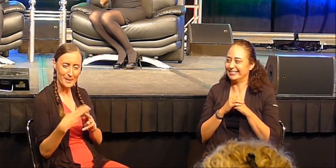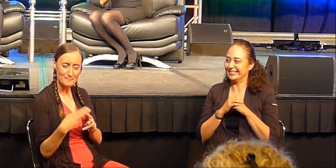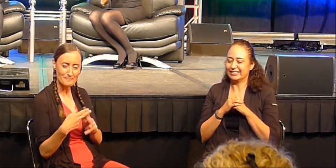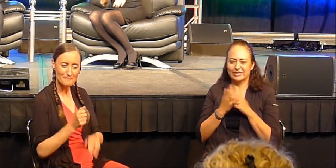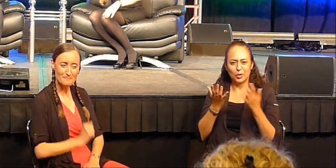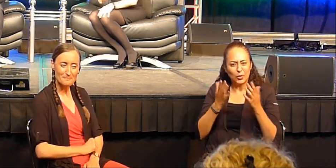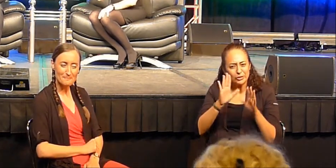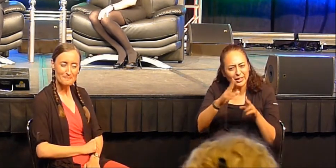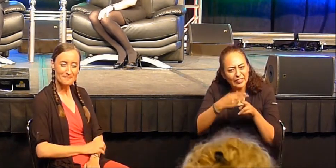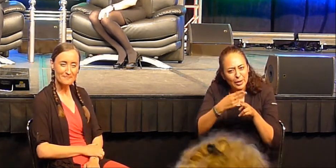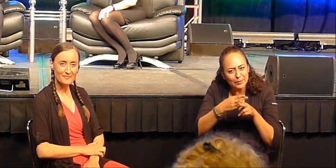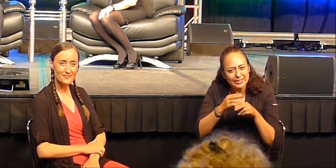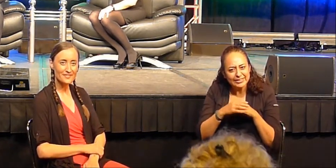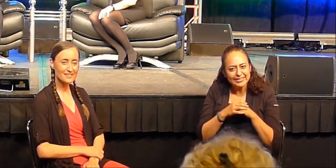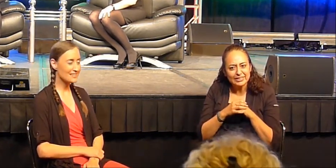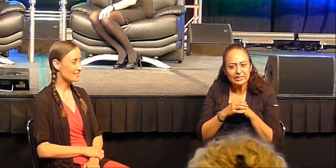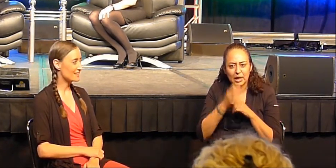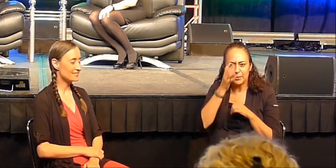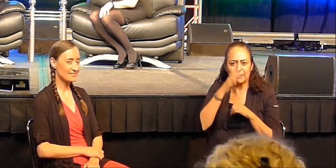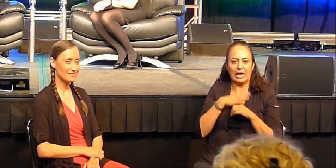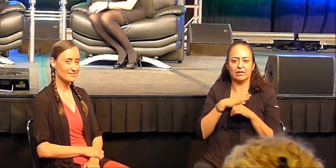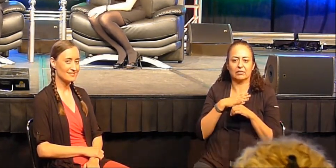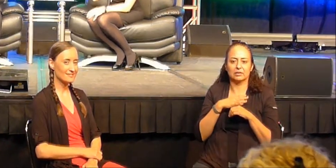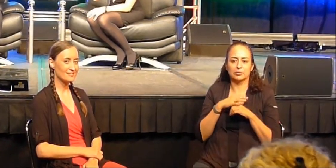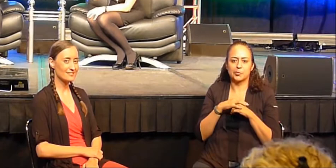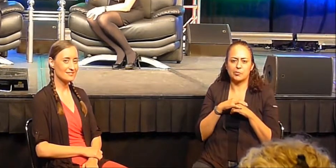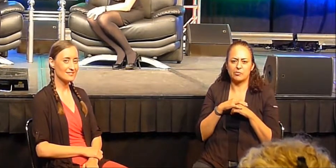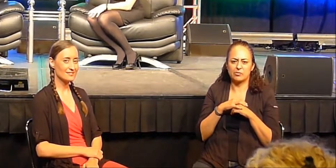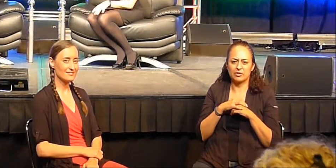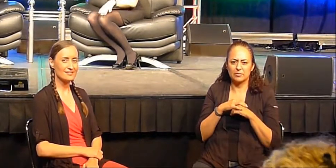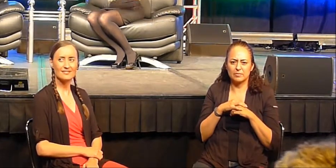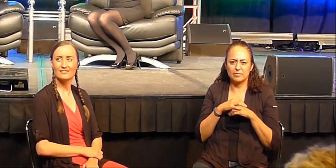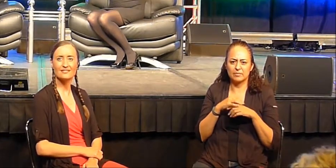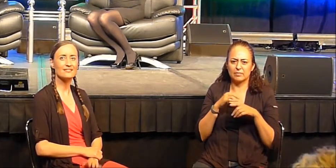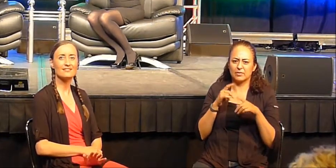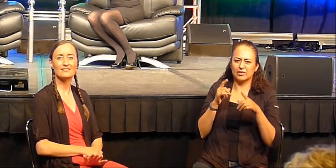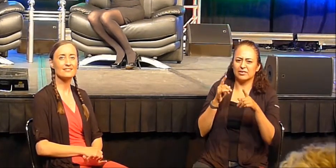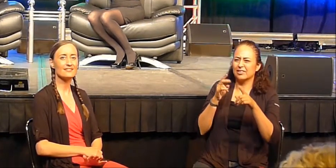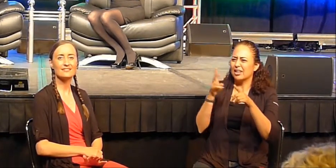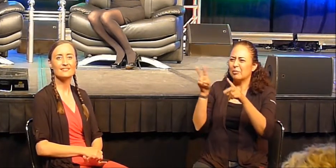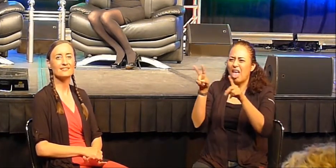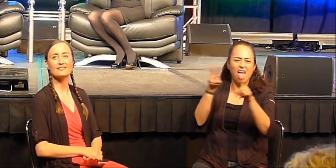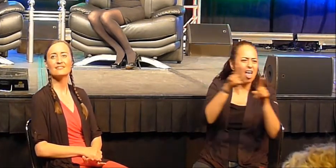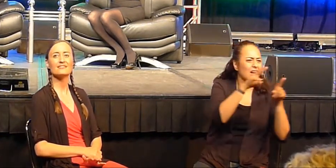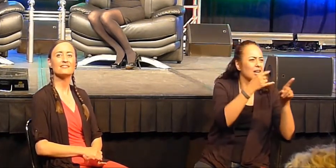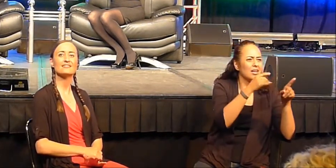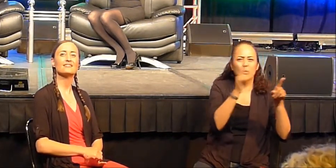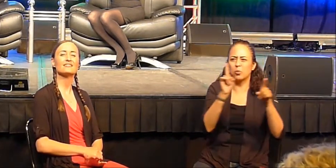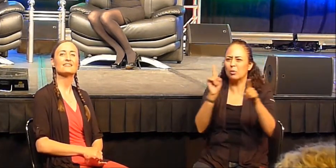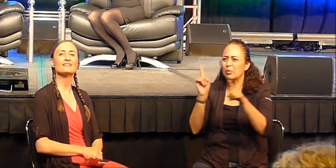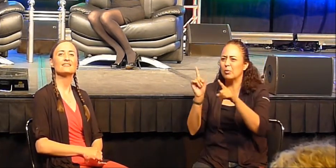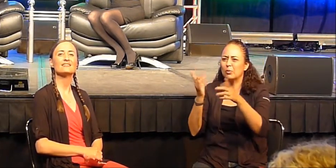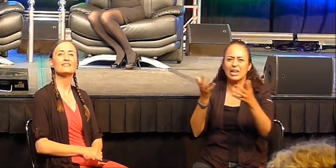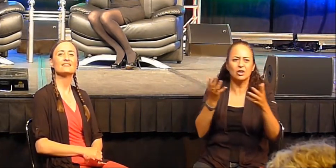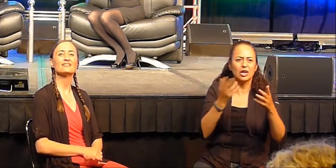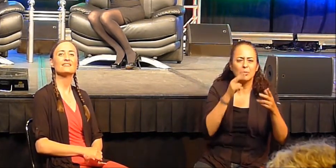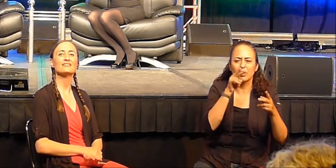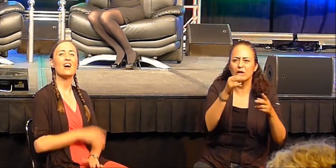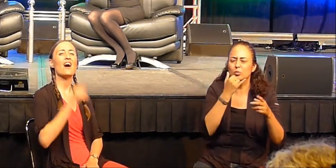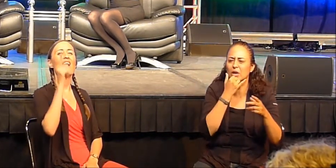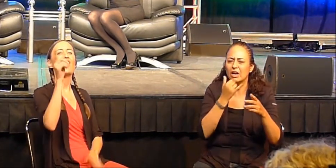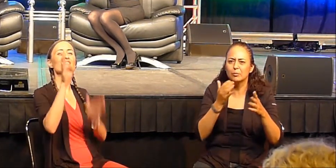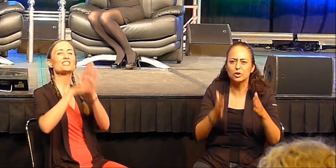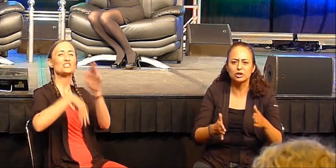Craig? Yes. Hi, Craig. Wait, where are you? Where are you? Because we're looking at Liz. I'm looking at this. Up in the cheap seats. Oh my gosh, Okay. God bless